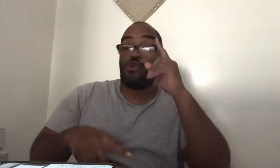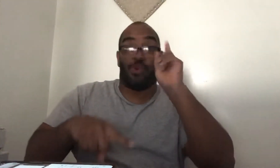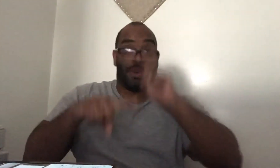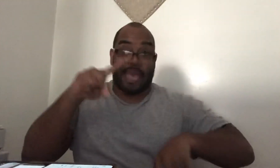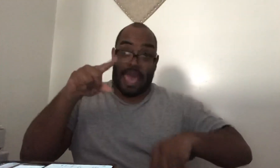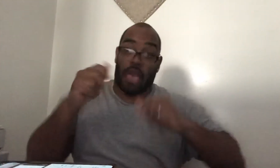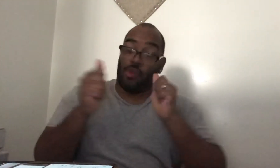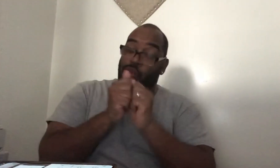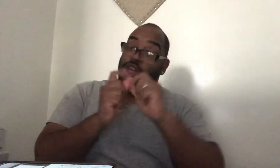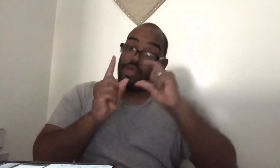can't